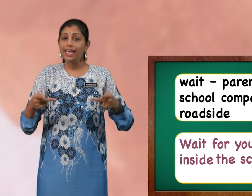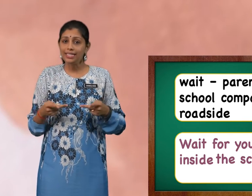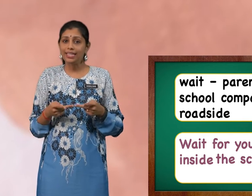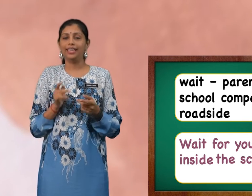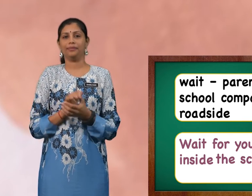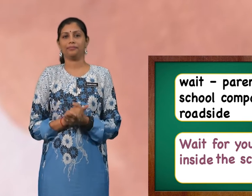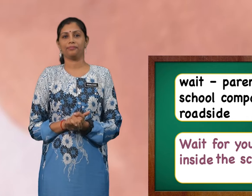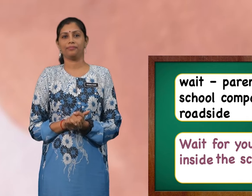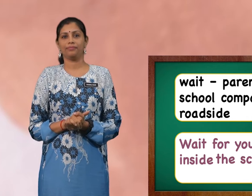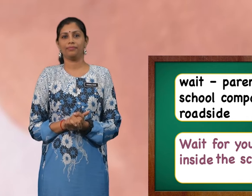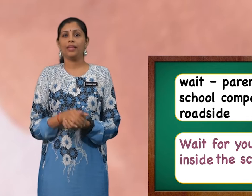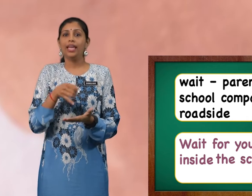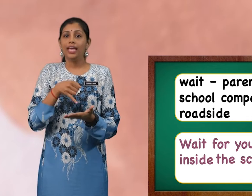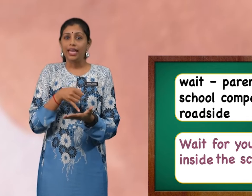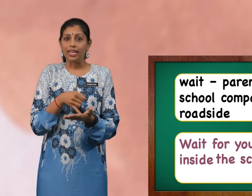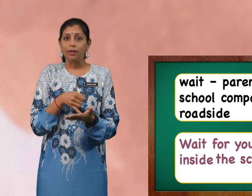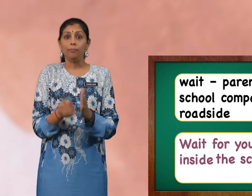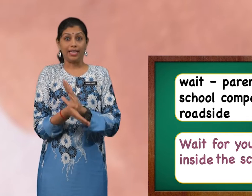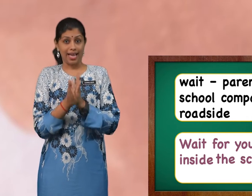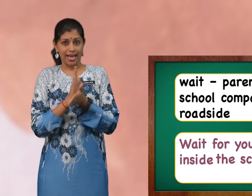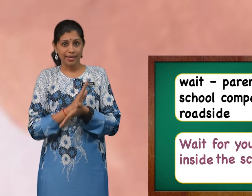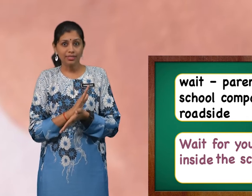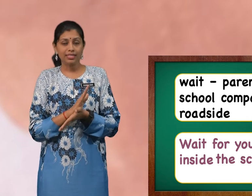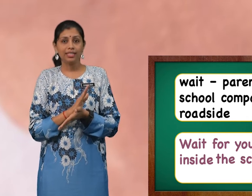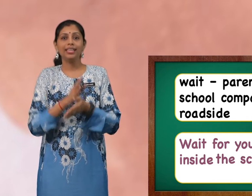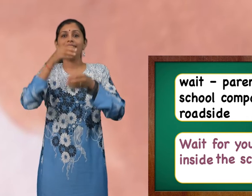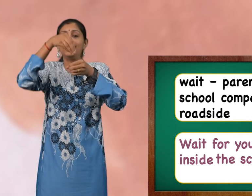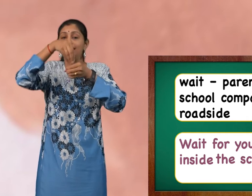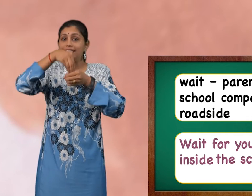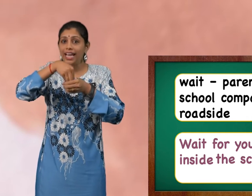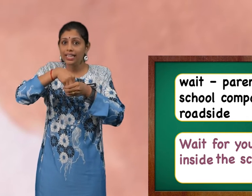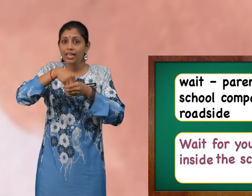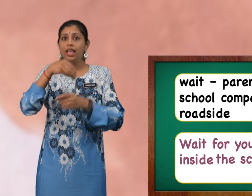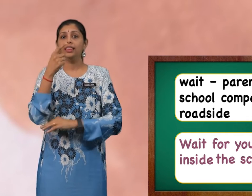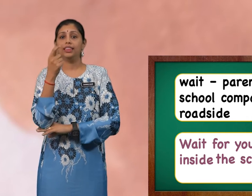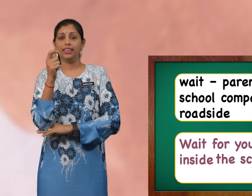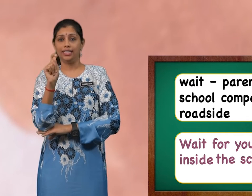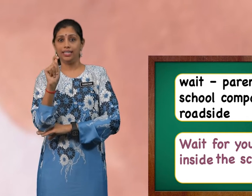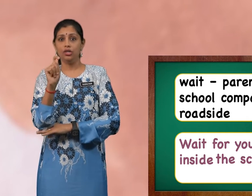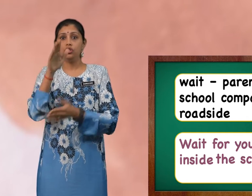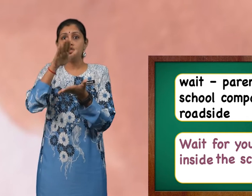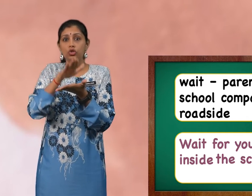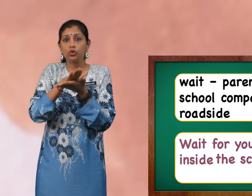place here. It becomes inside the